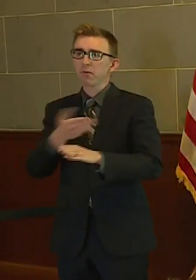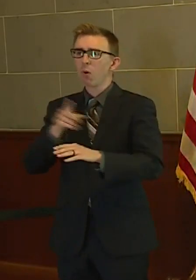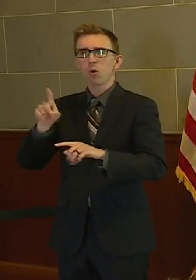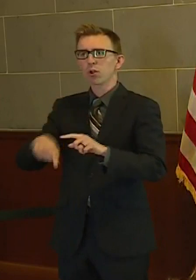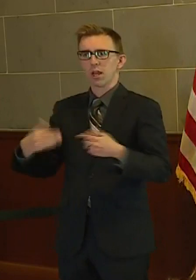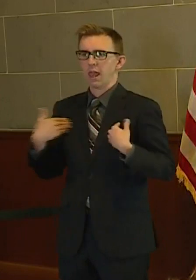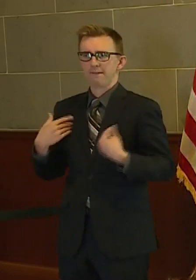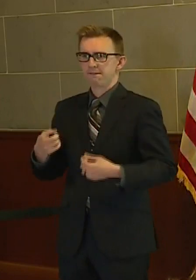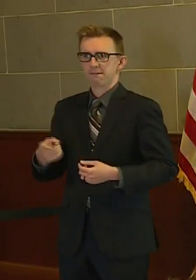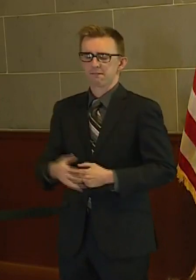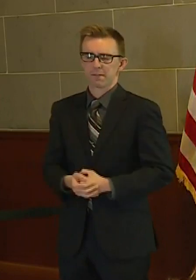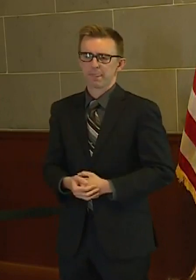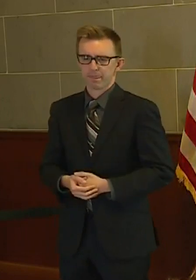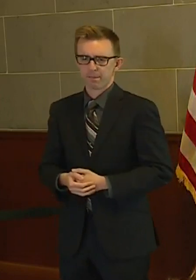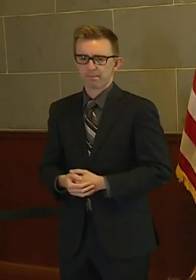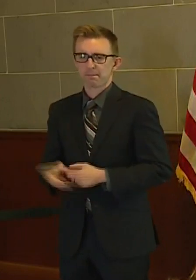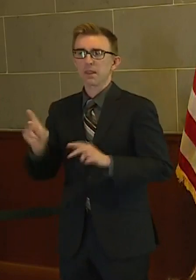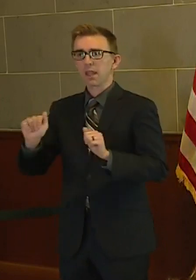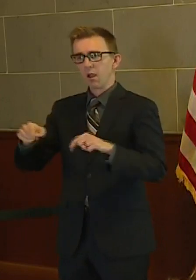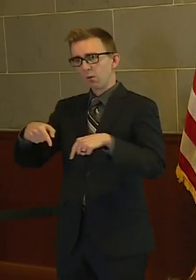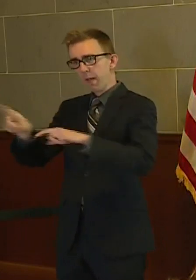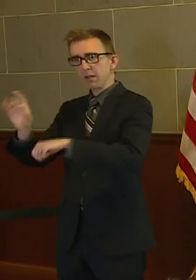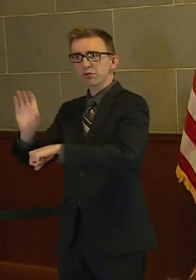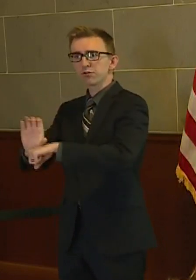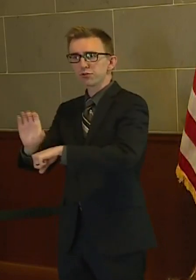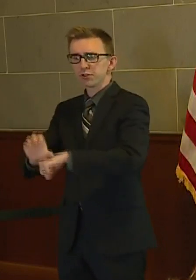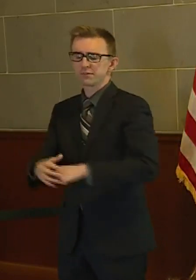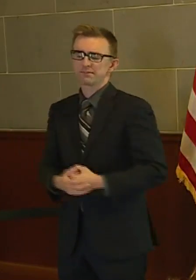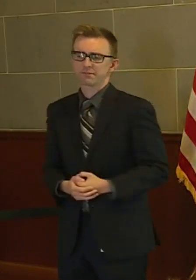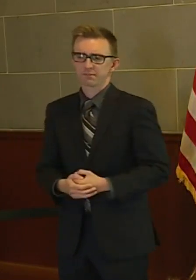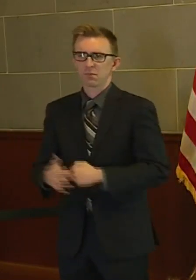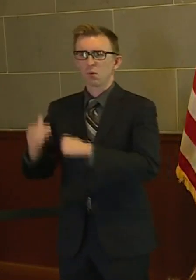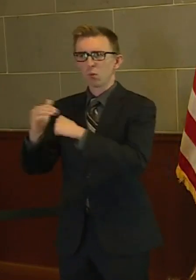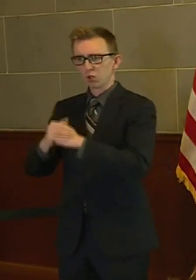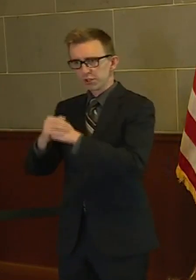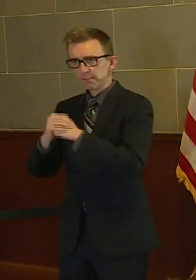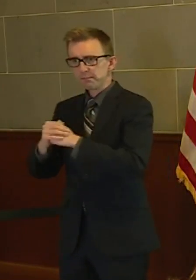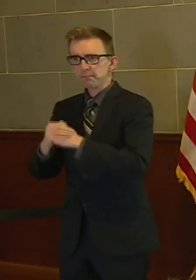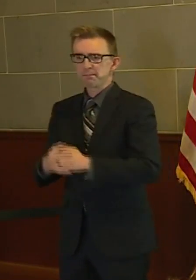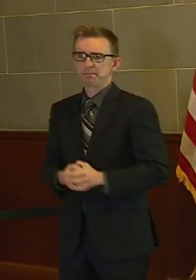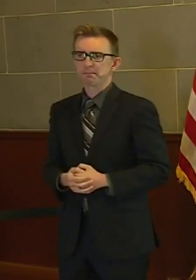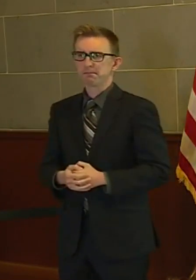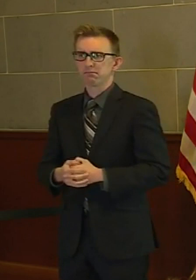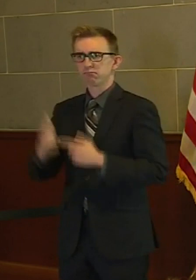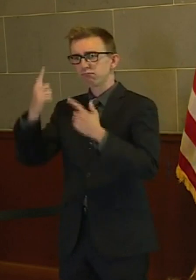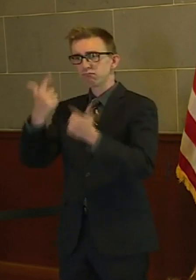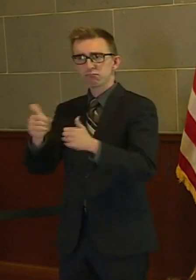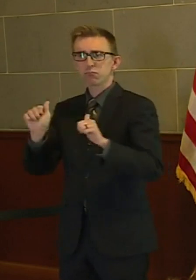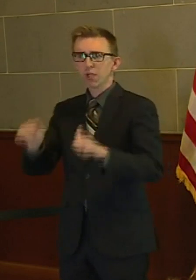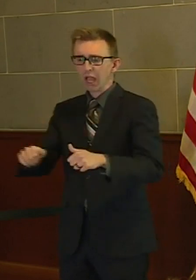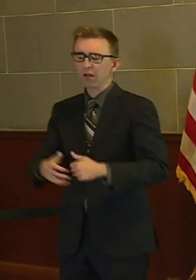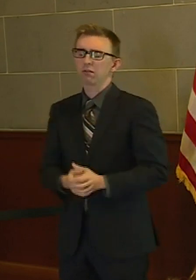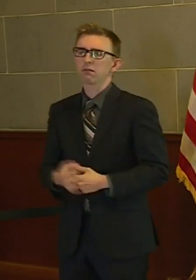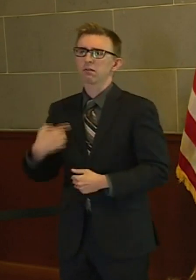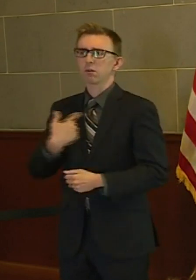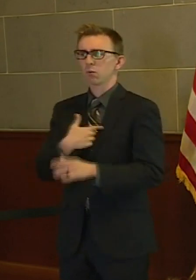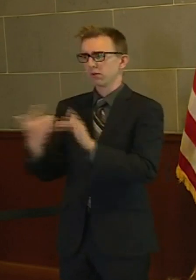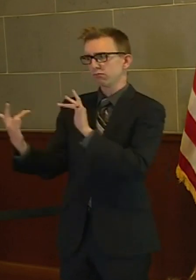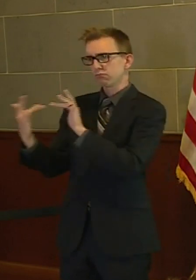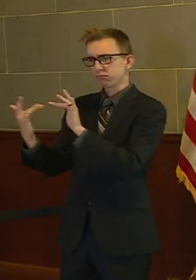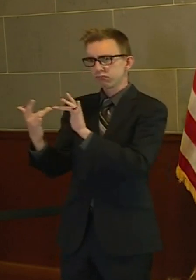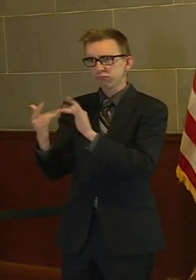have done. People can go back to church and worship in what environment they want. We have been in constant